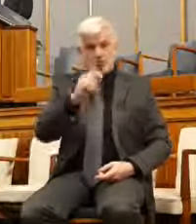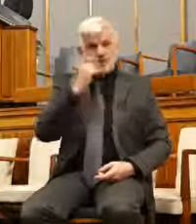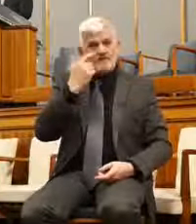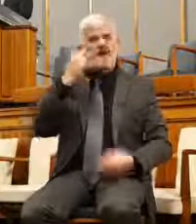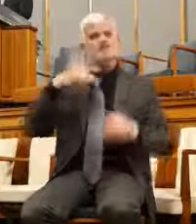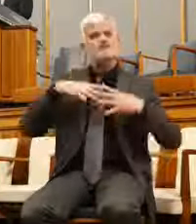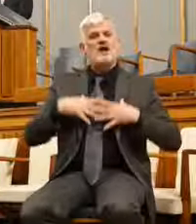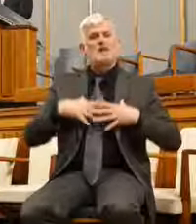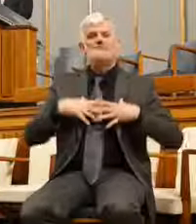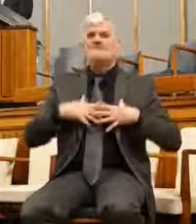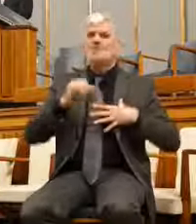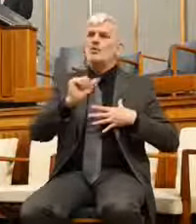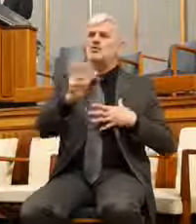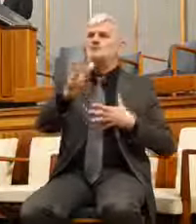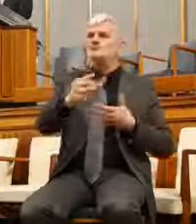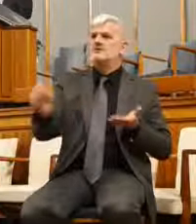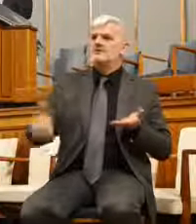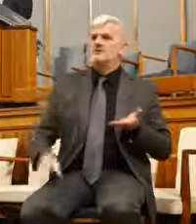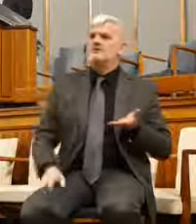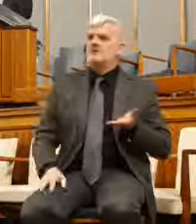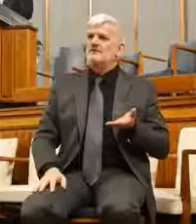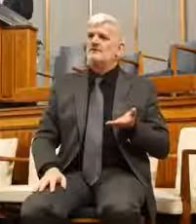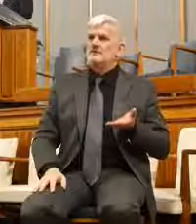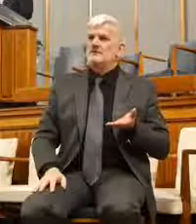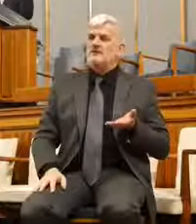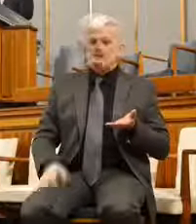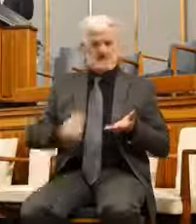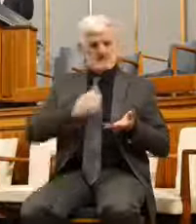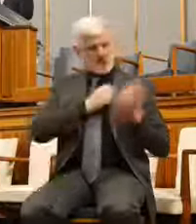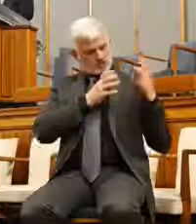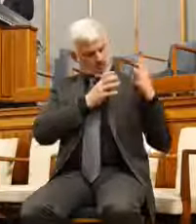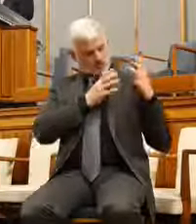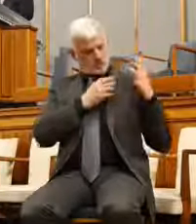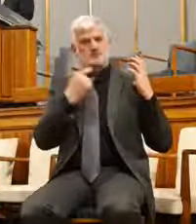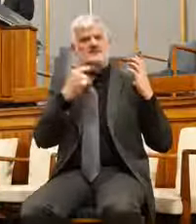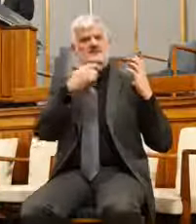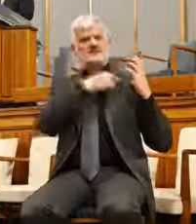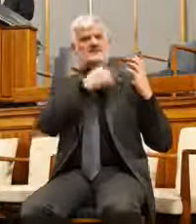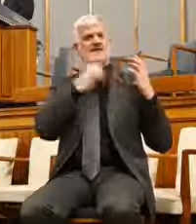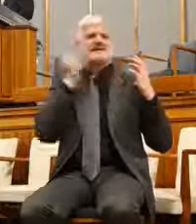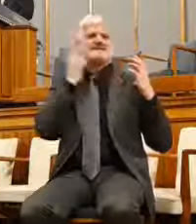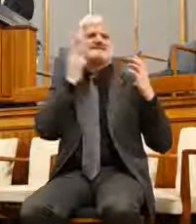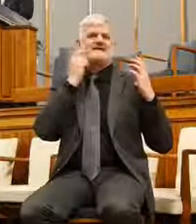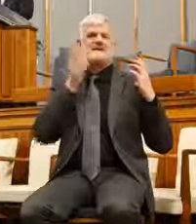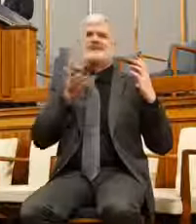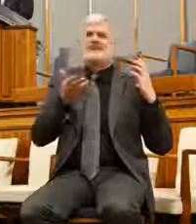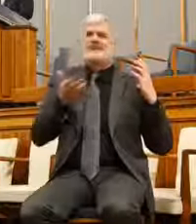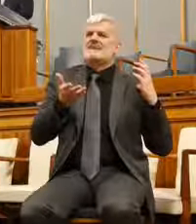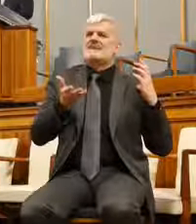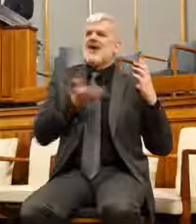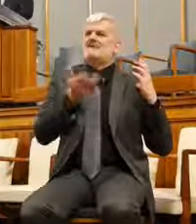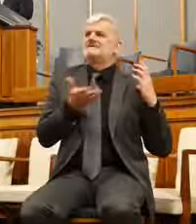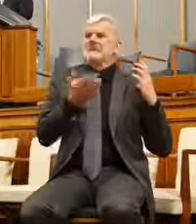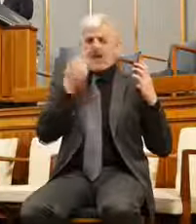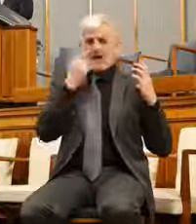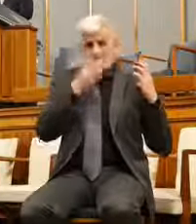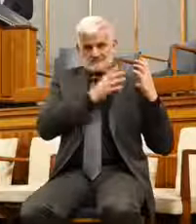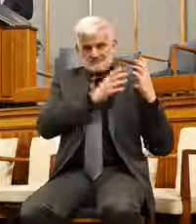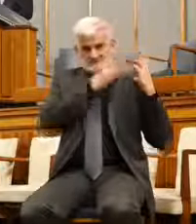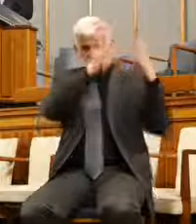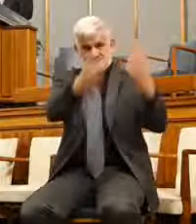find rest unto your souls, for my yoke is easy, and my